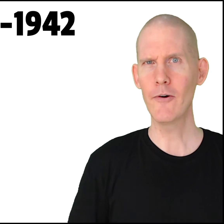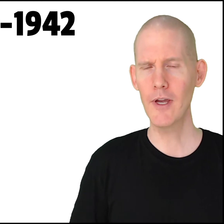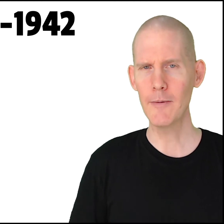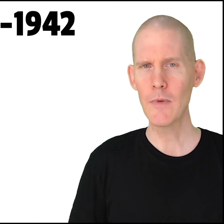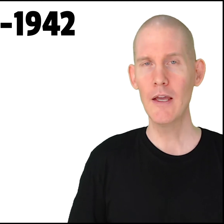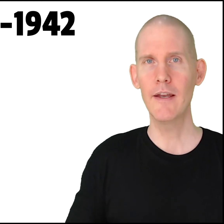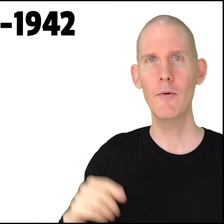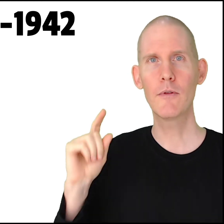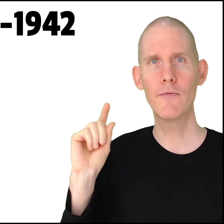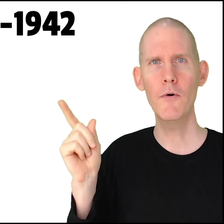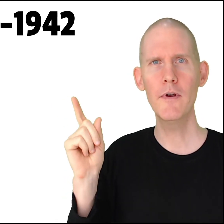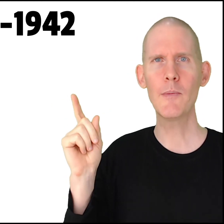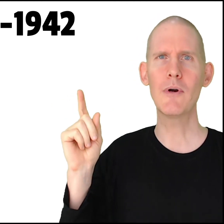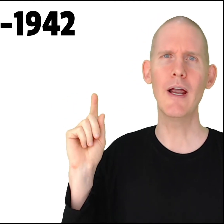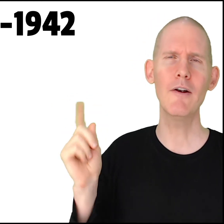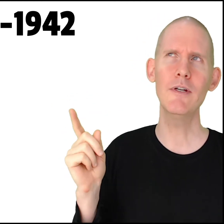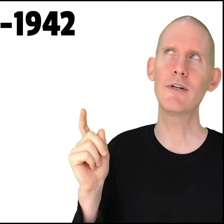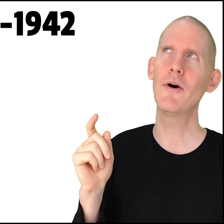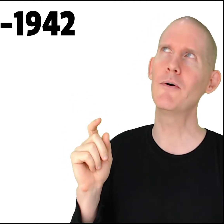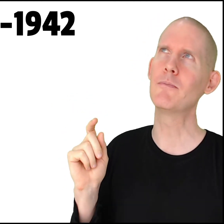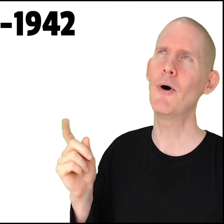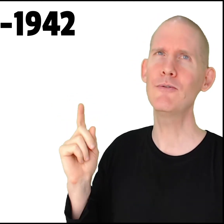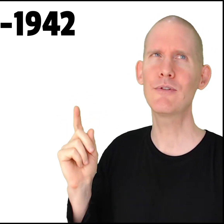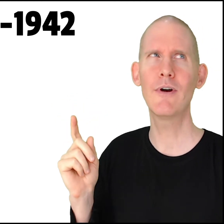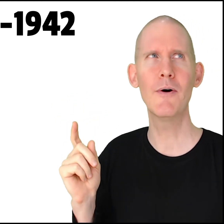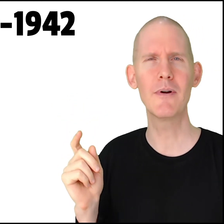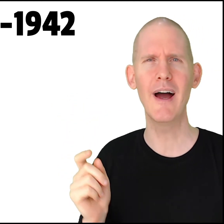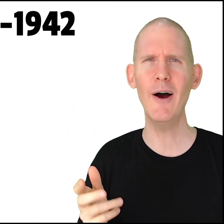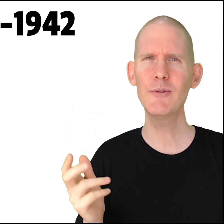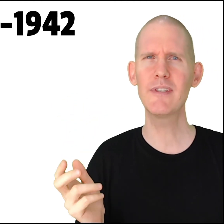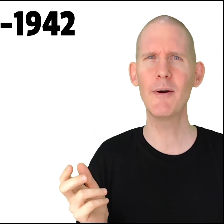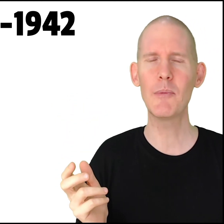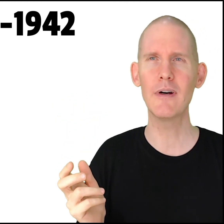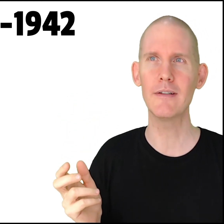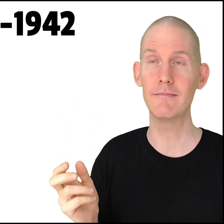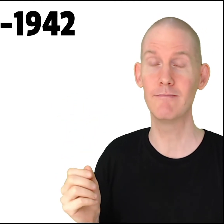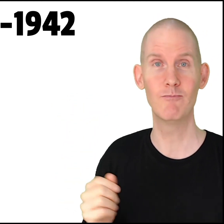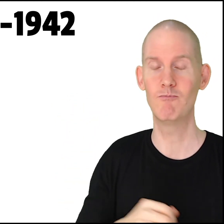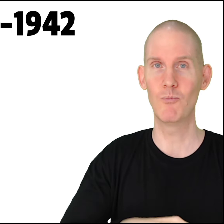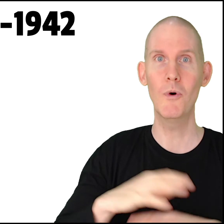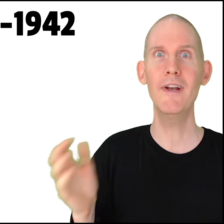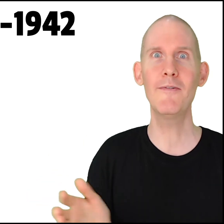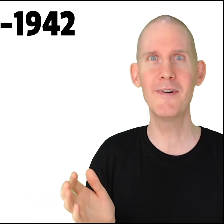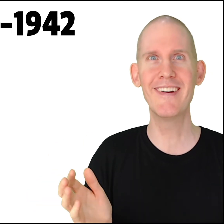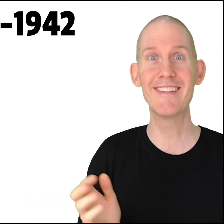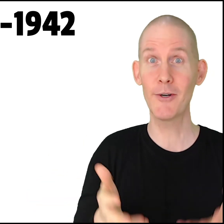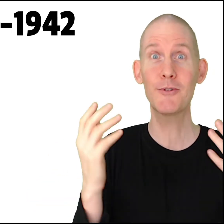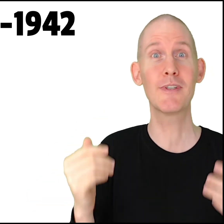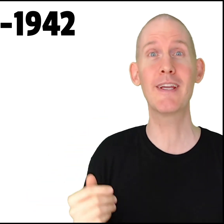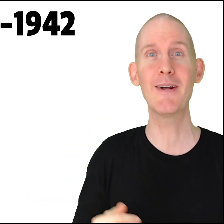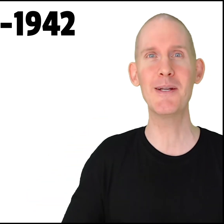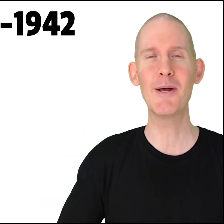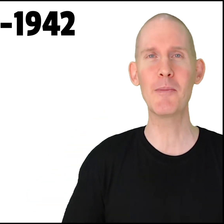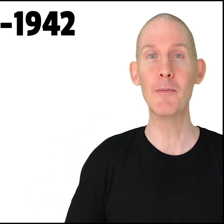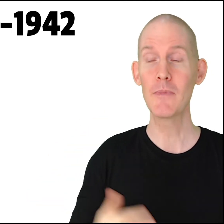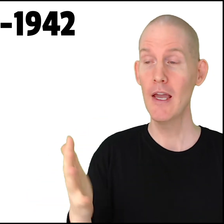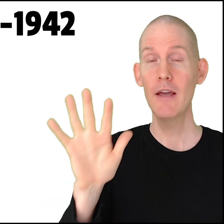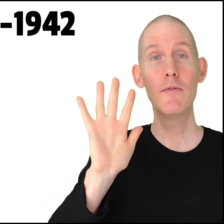Okay, now with the phone number, area code, postcode, house number, whatever, social security number,